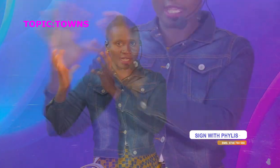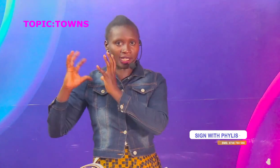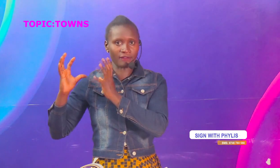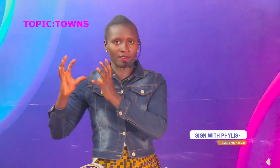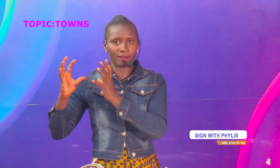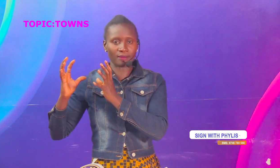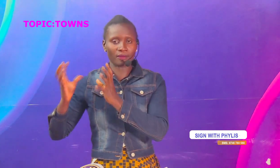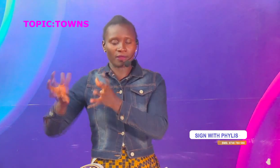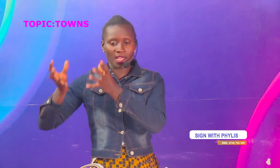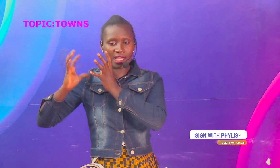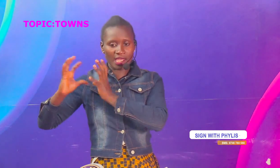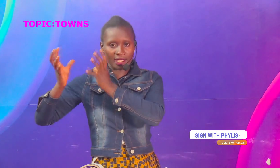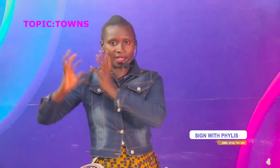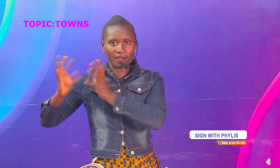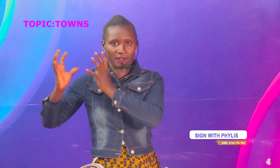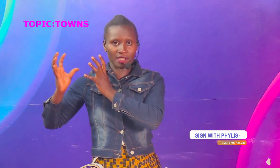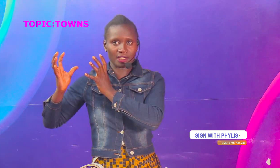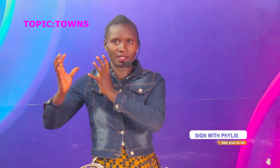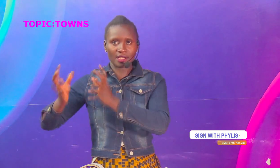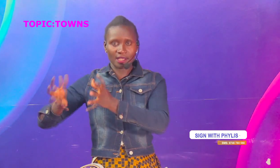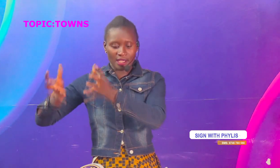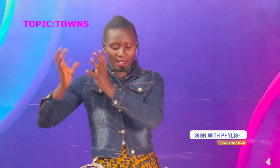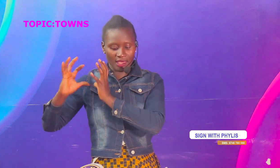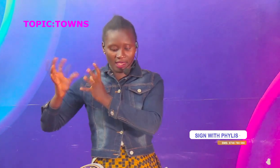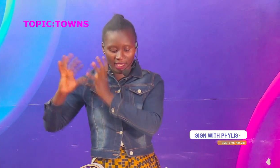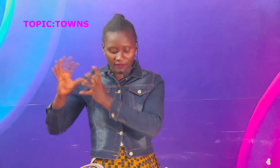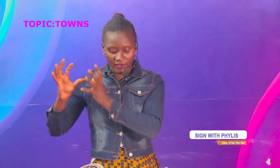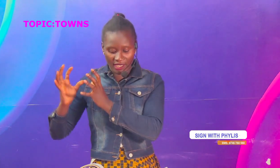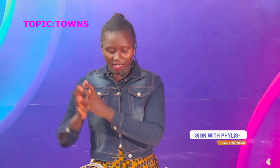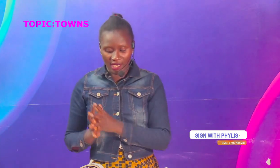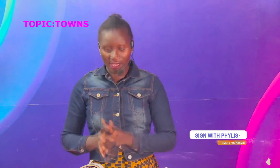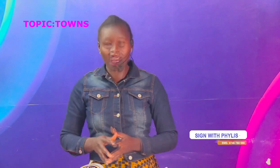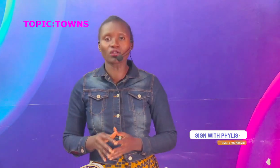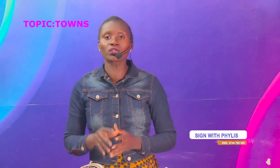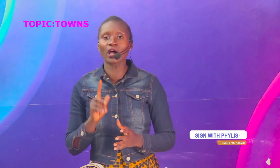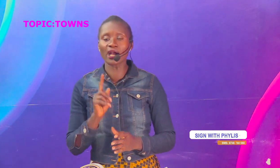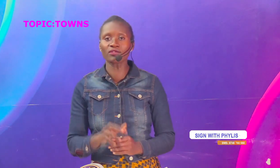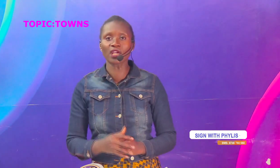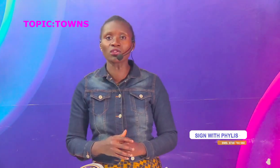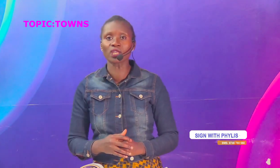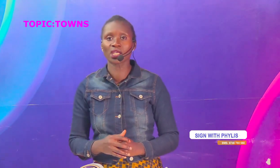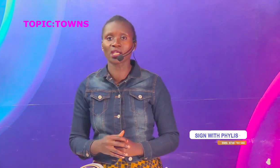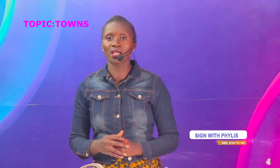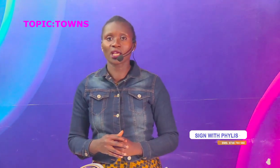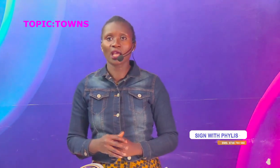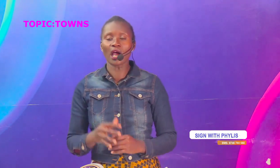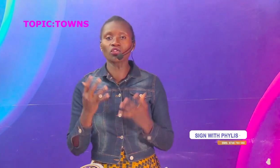Kilifi, Kilifi, Kilifi. And then also have Nanyuki. How do we